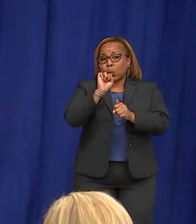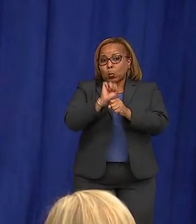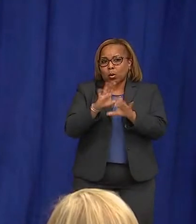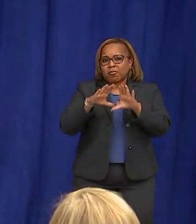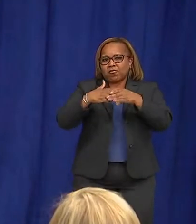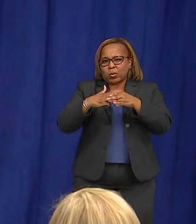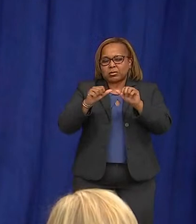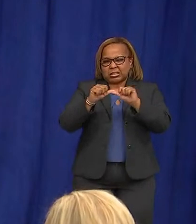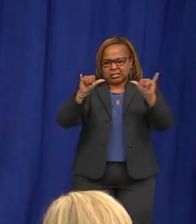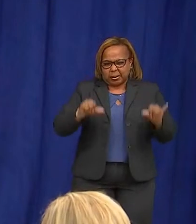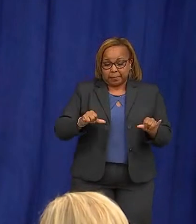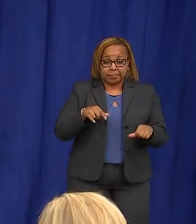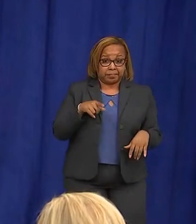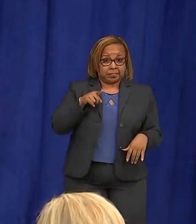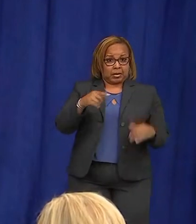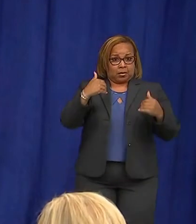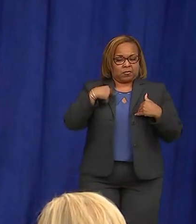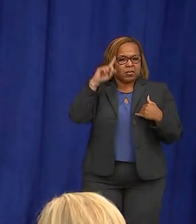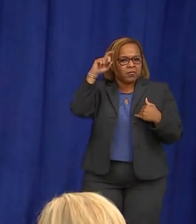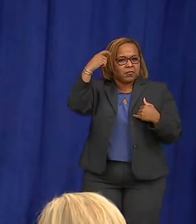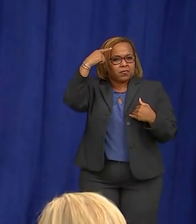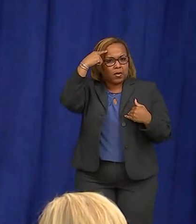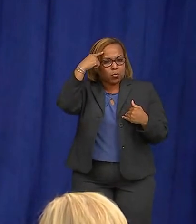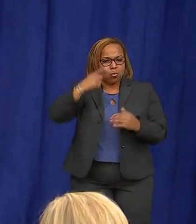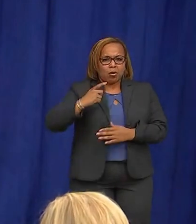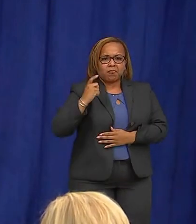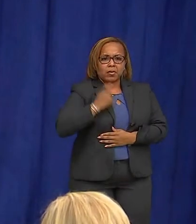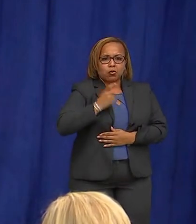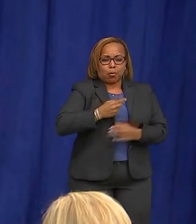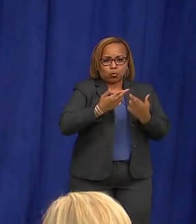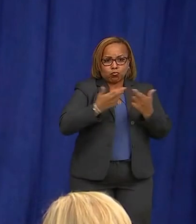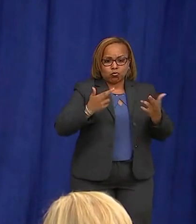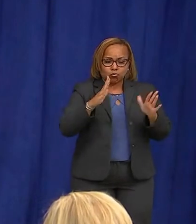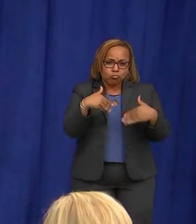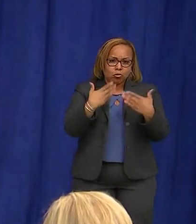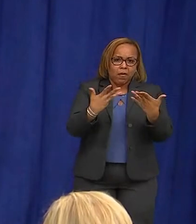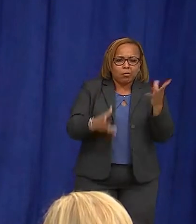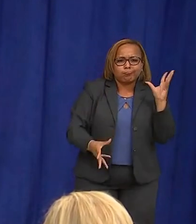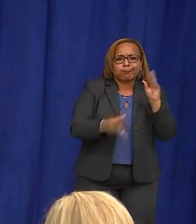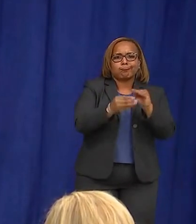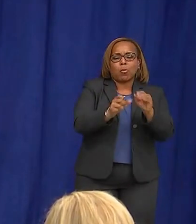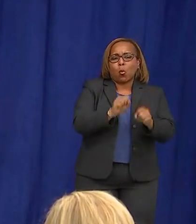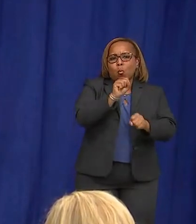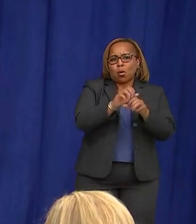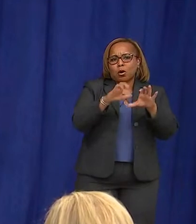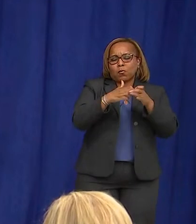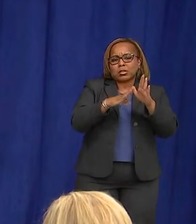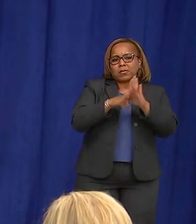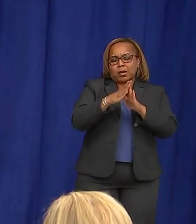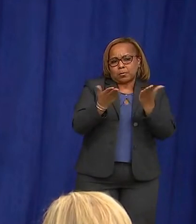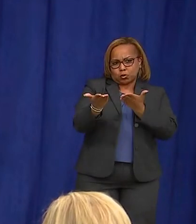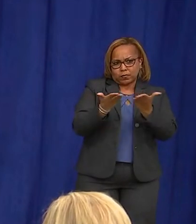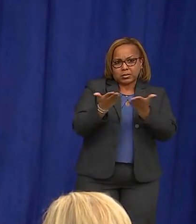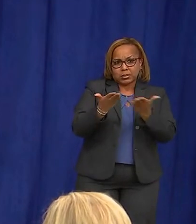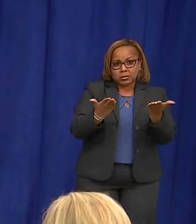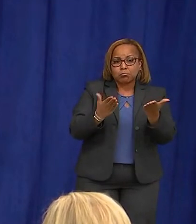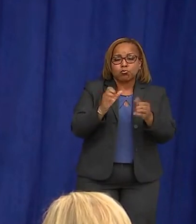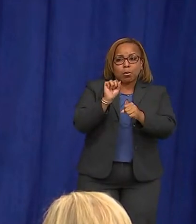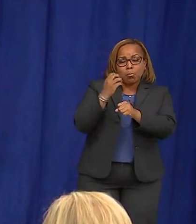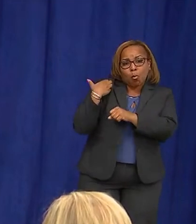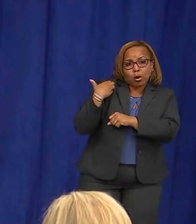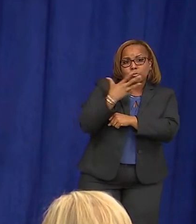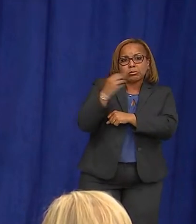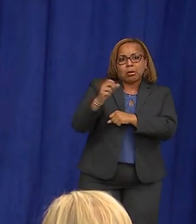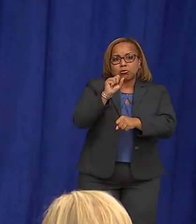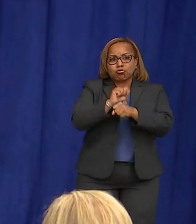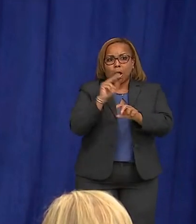system. The partnership combines federal and philanthropic resources to provide comprehensive workforce development services to employers